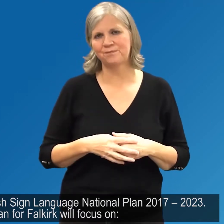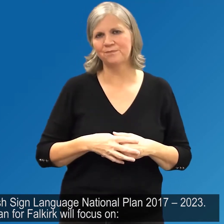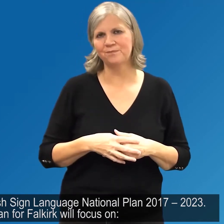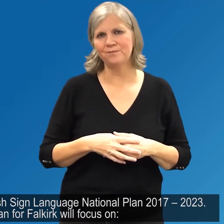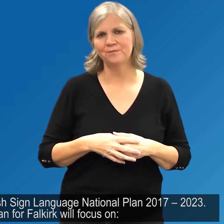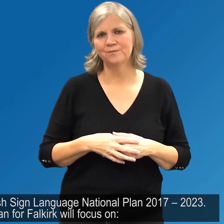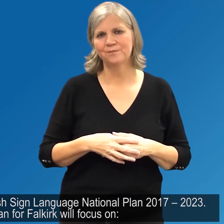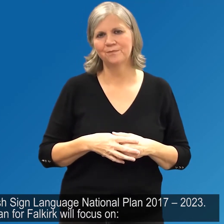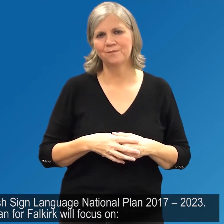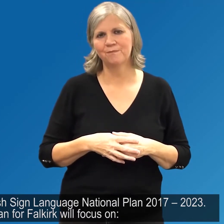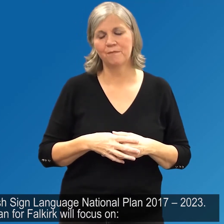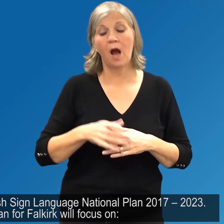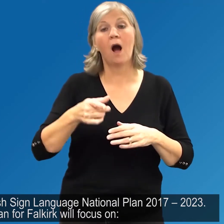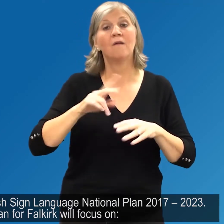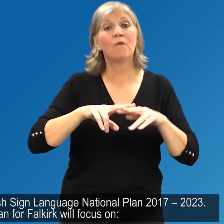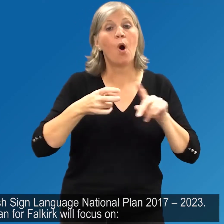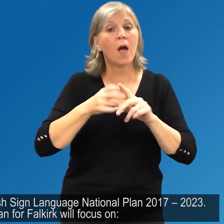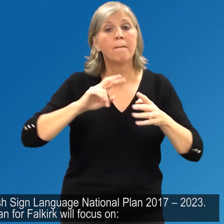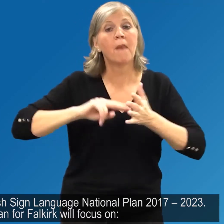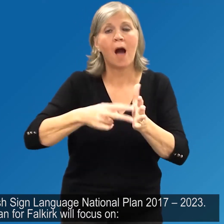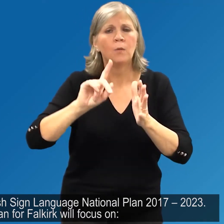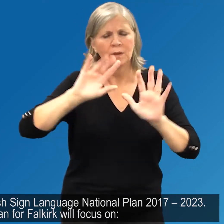The plan for Falkirk will focus on